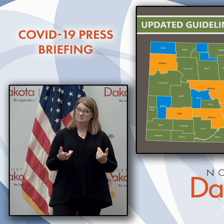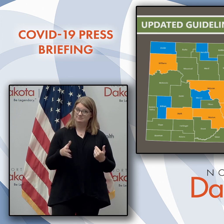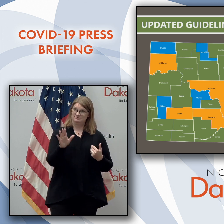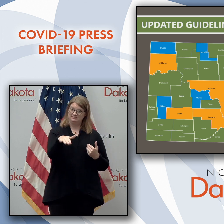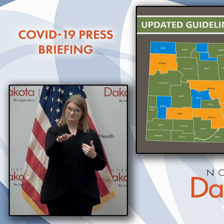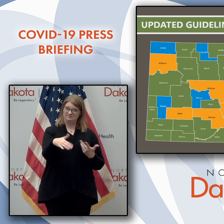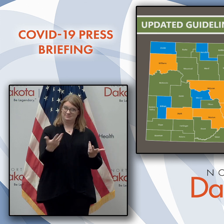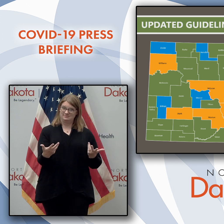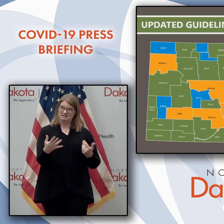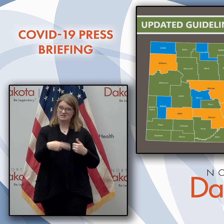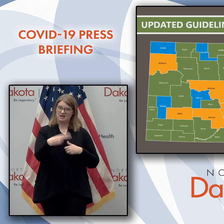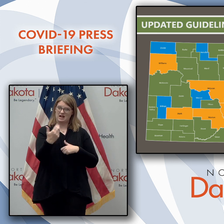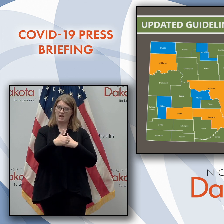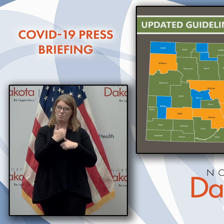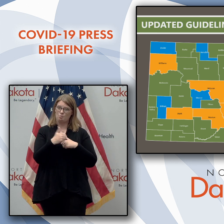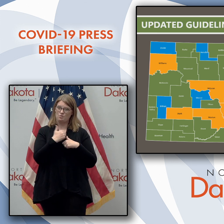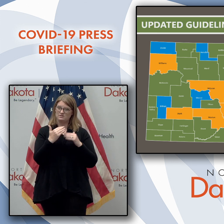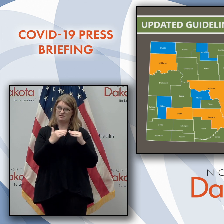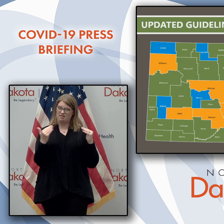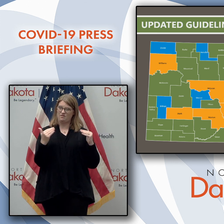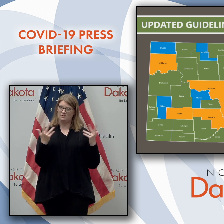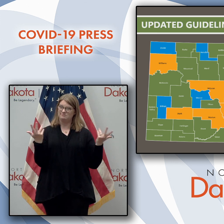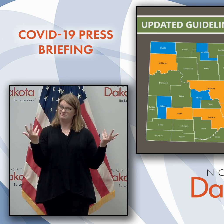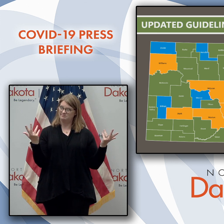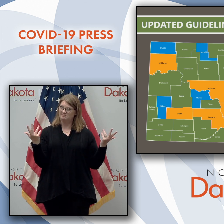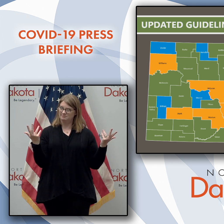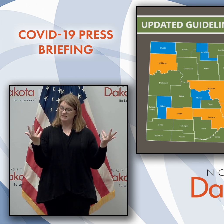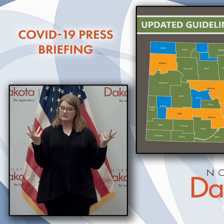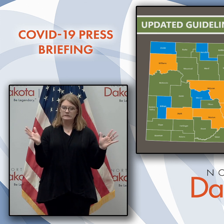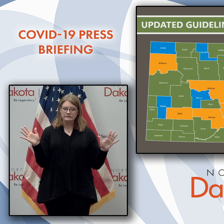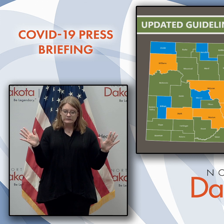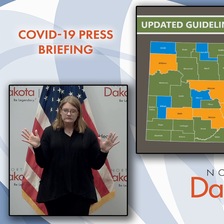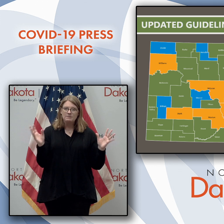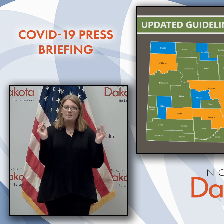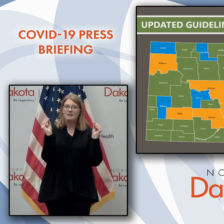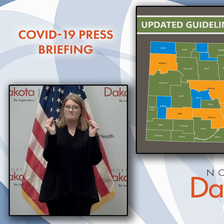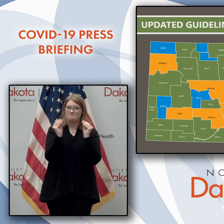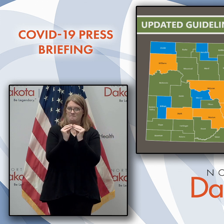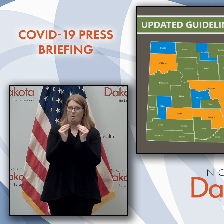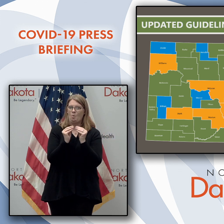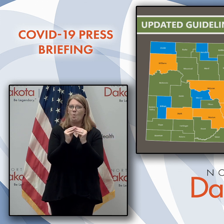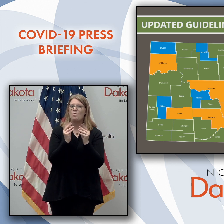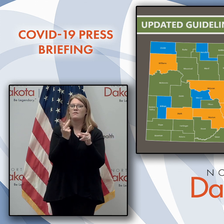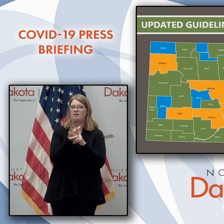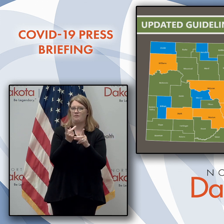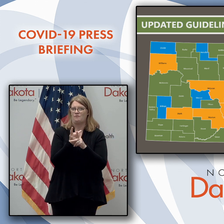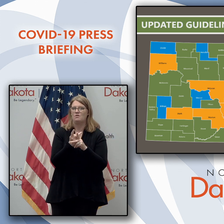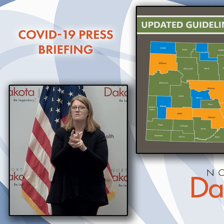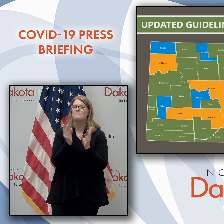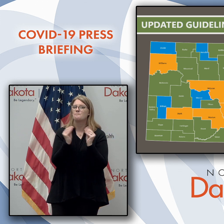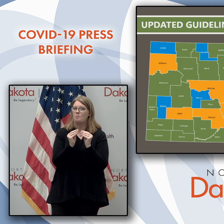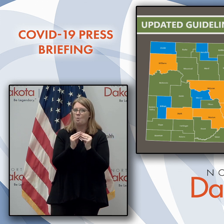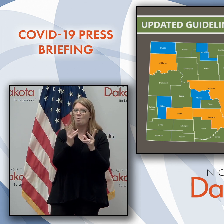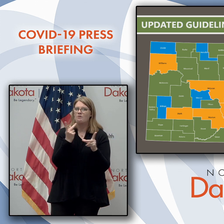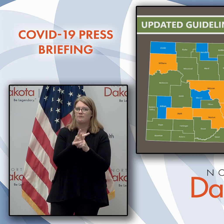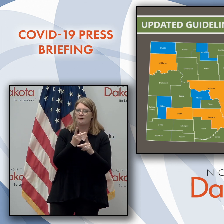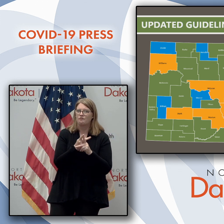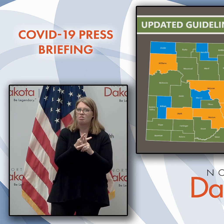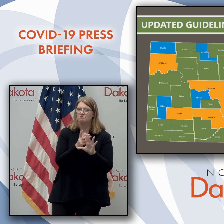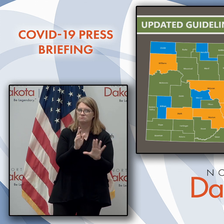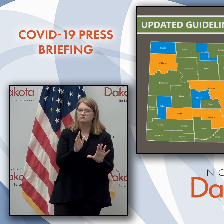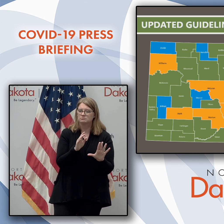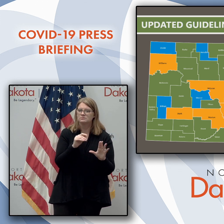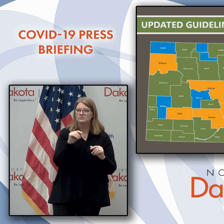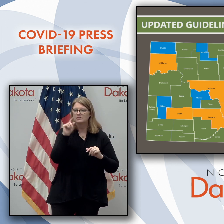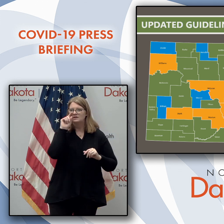think there's a higher risk level. Let's be smart about the situations we're putting our customers or our families in. So I think that's one